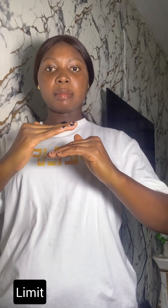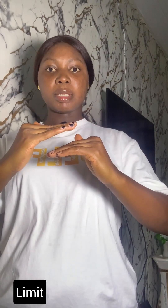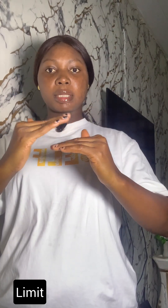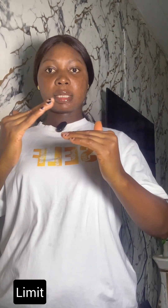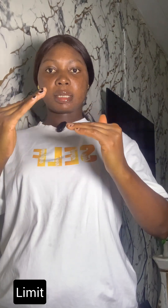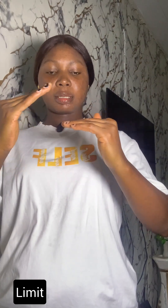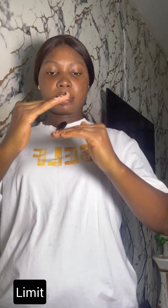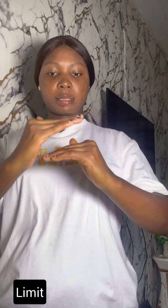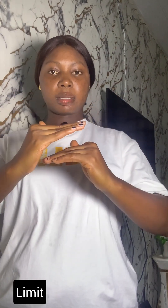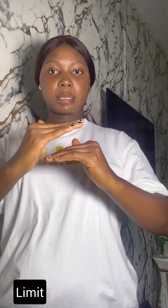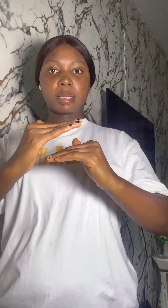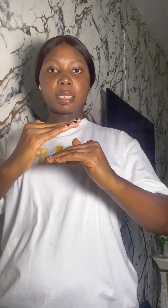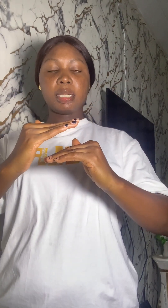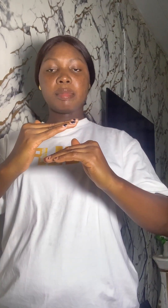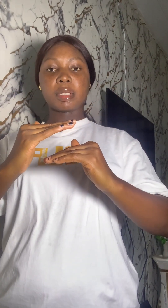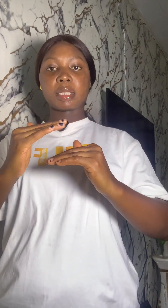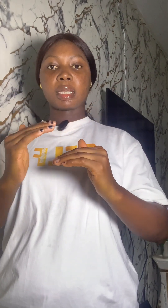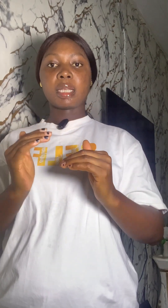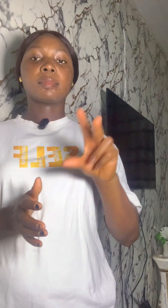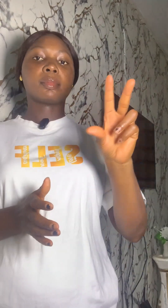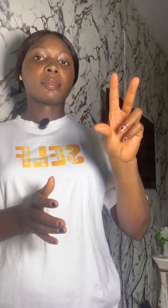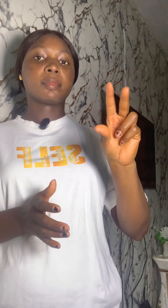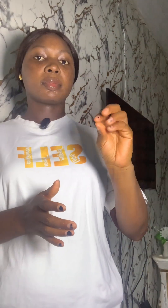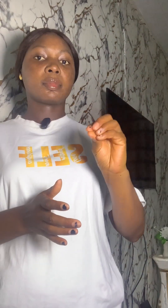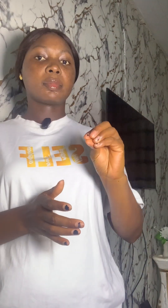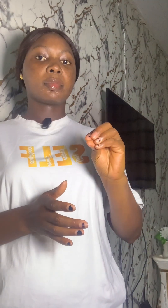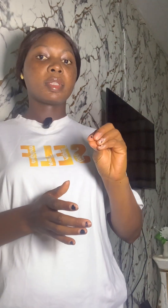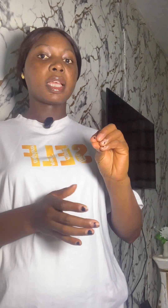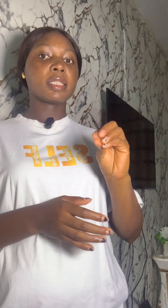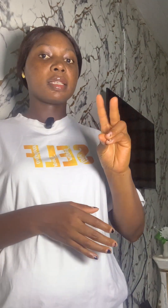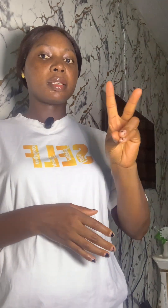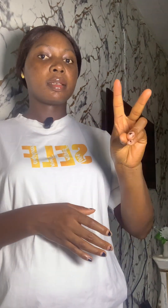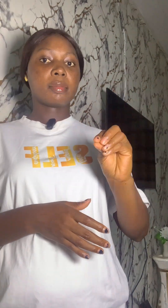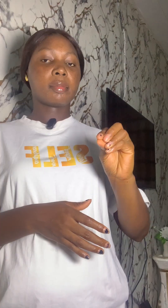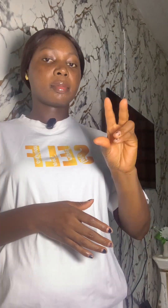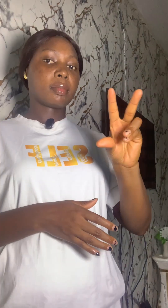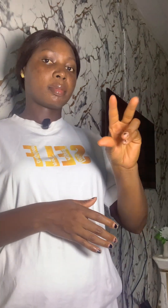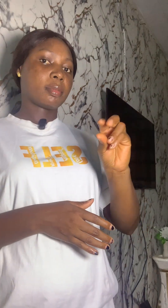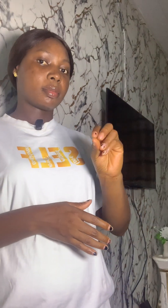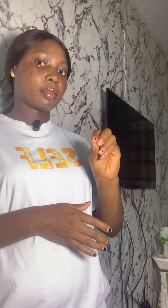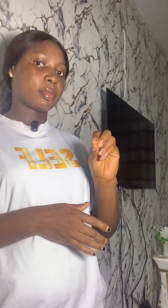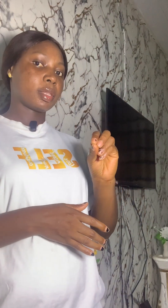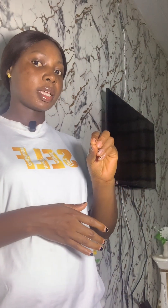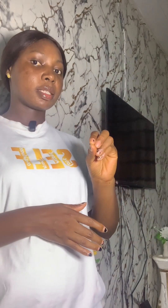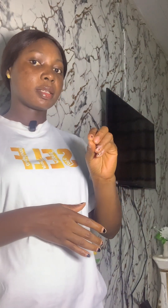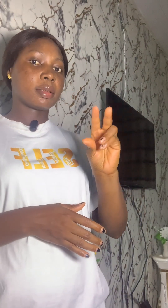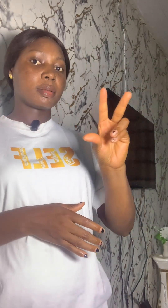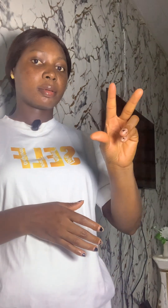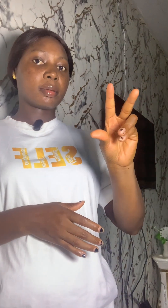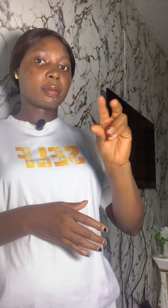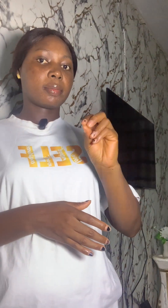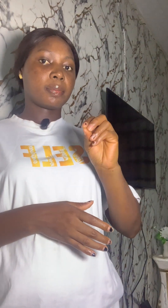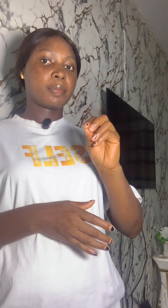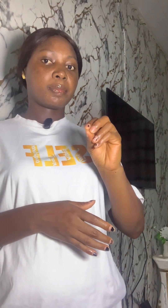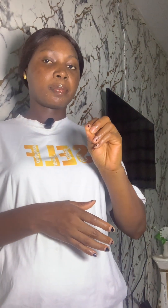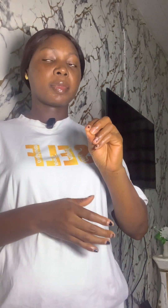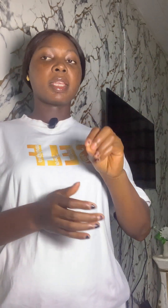limit, limit. 30, 30,